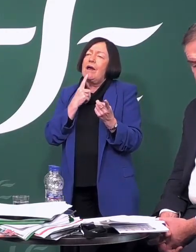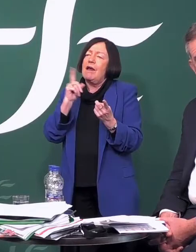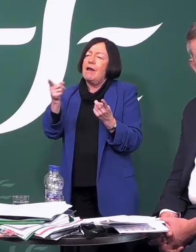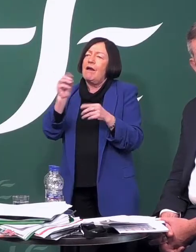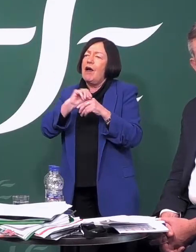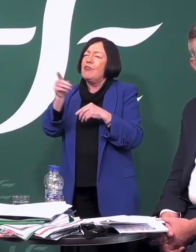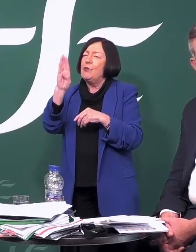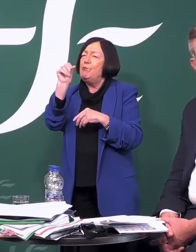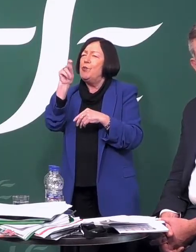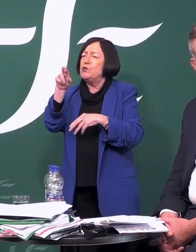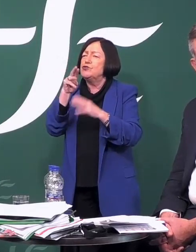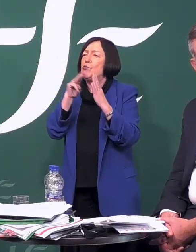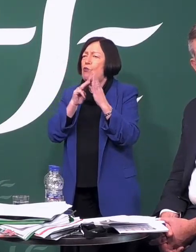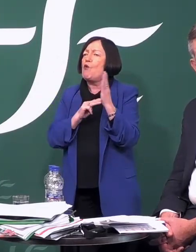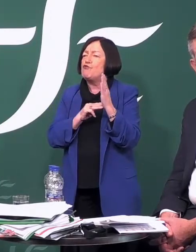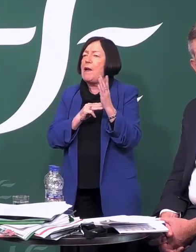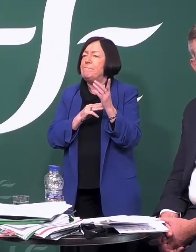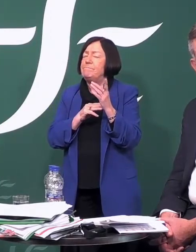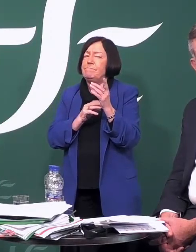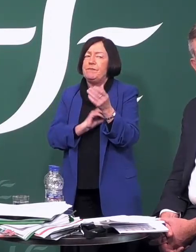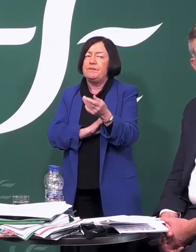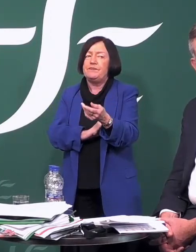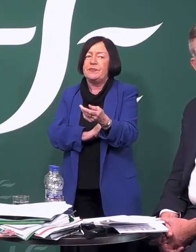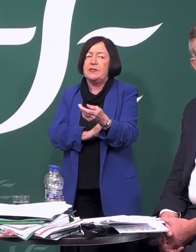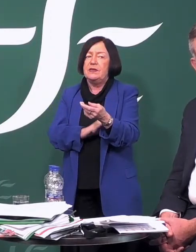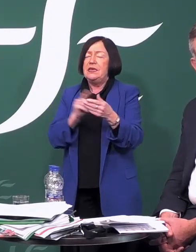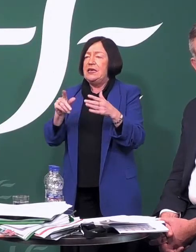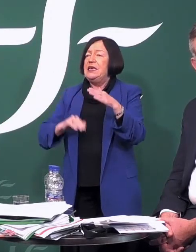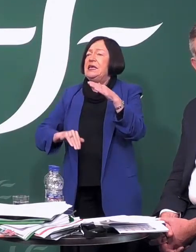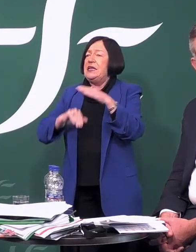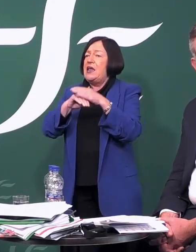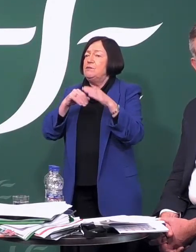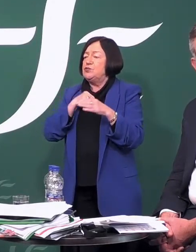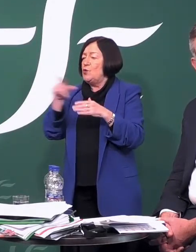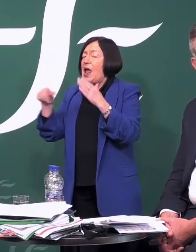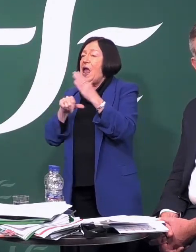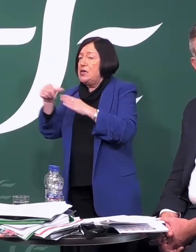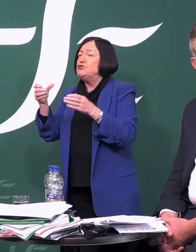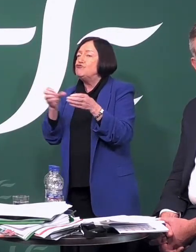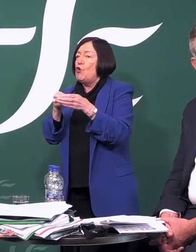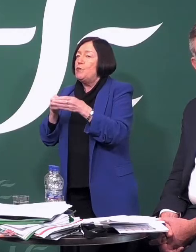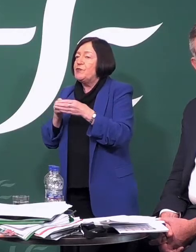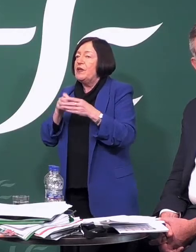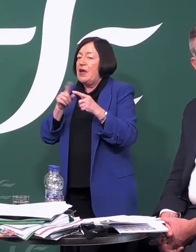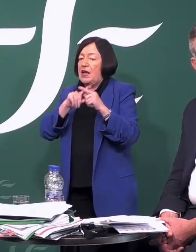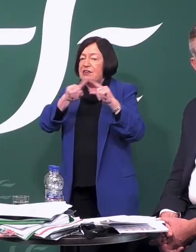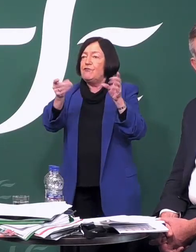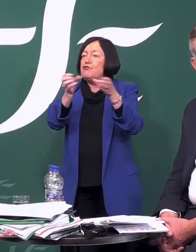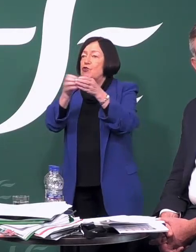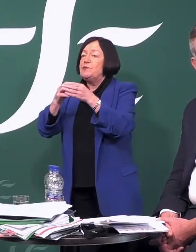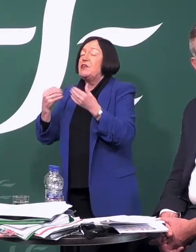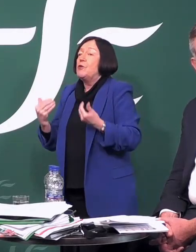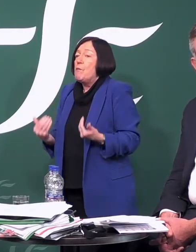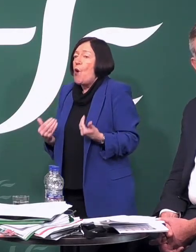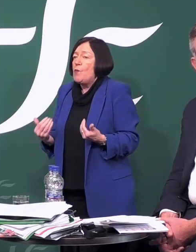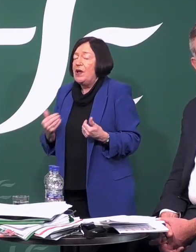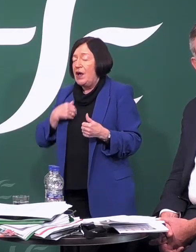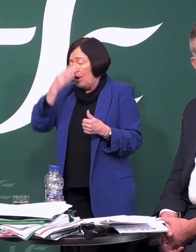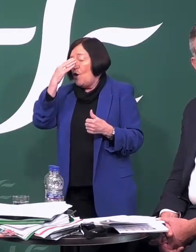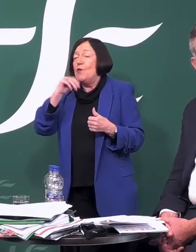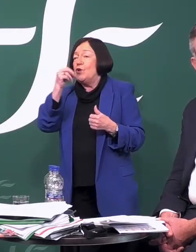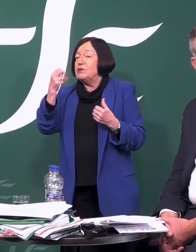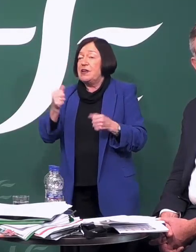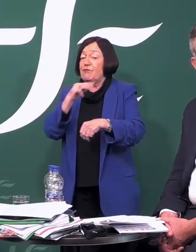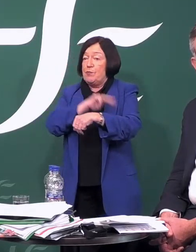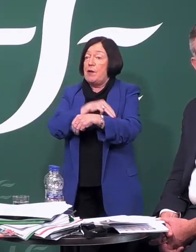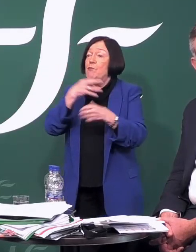Just on the booster program, it's limited obviously to particular age groups and cohorts at the moment. I know we don't have the